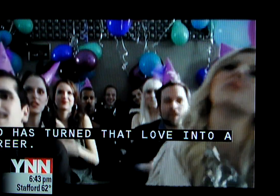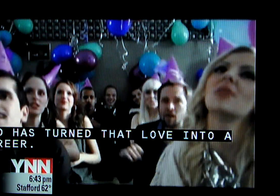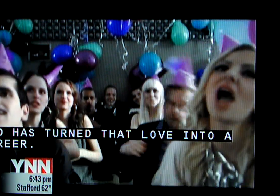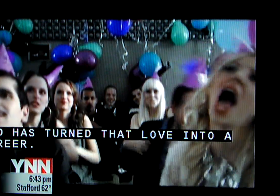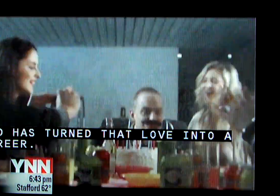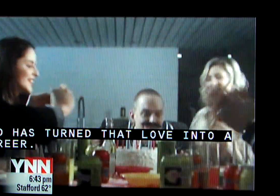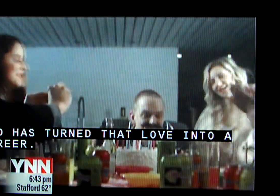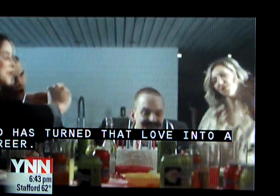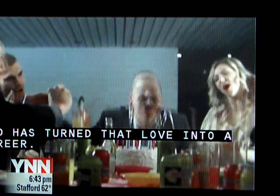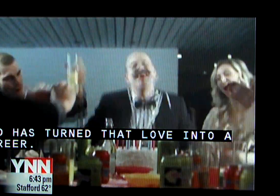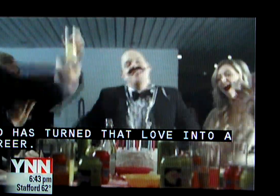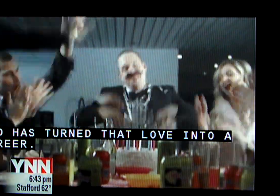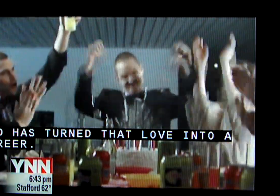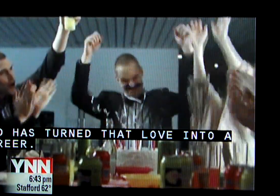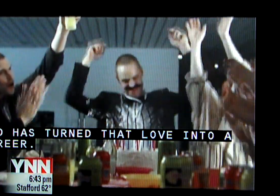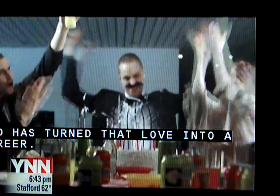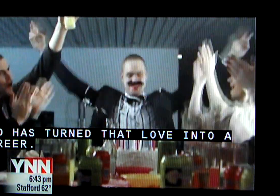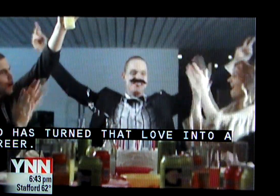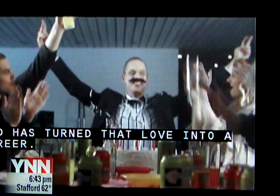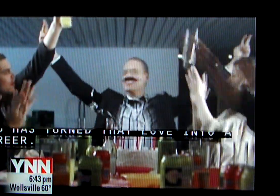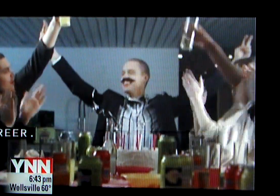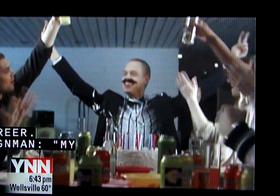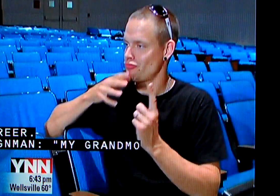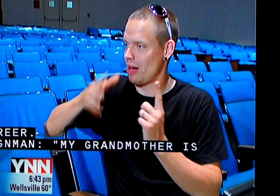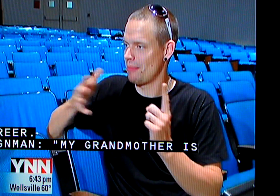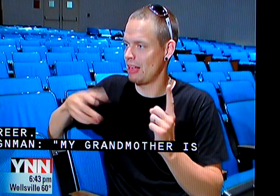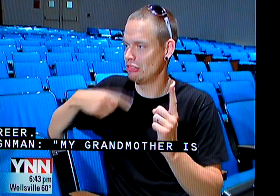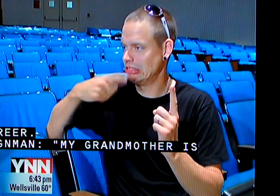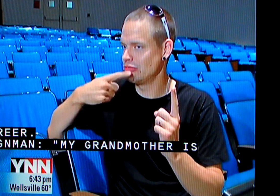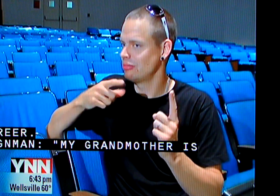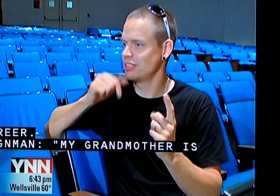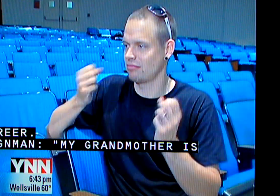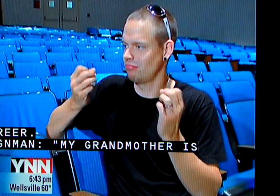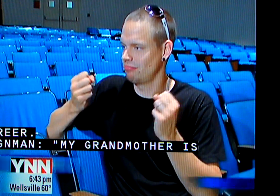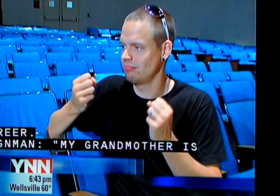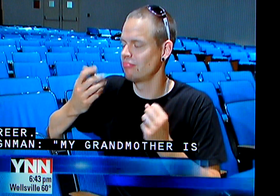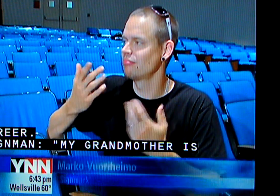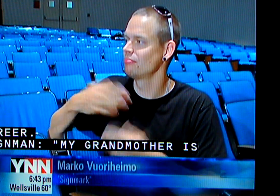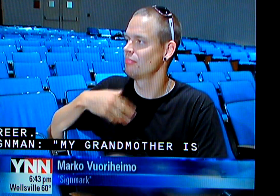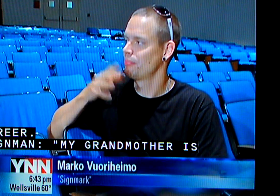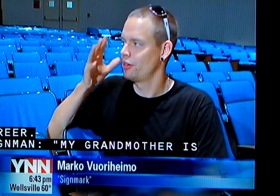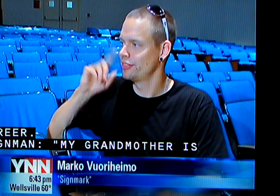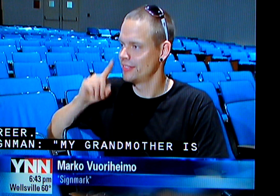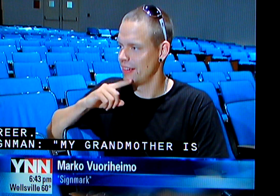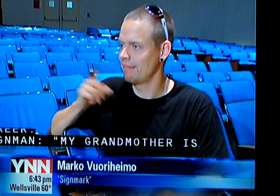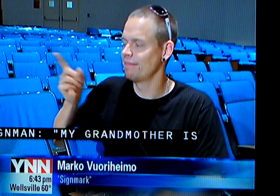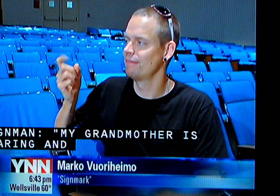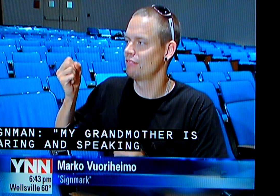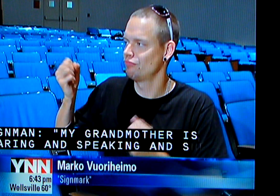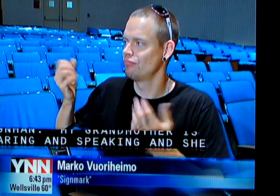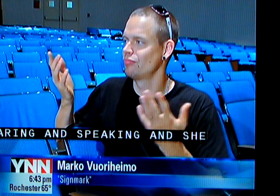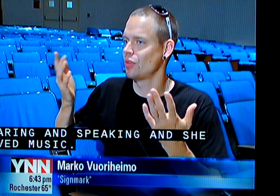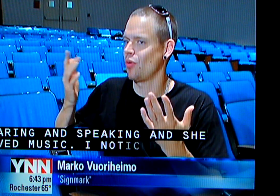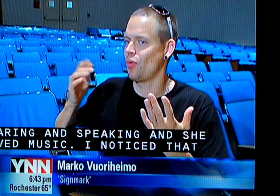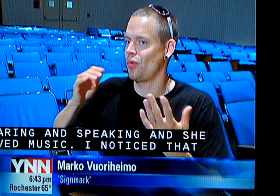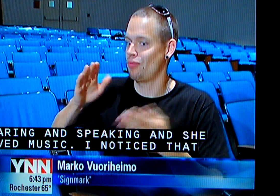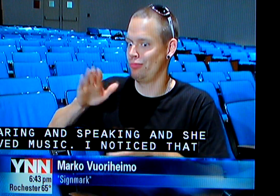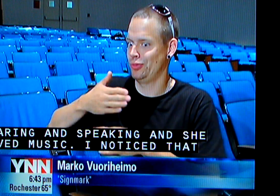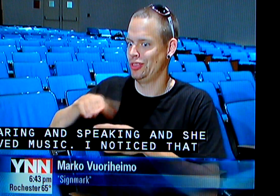and turned that love into a career. My grandmother was hearing, is hearing and speaking, and she loved music,